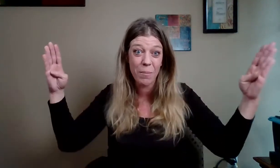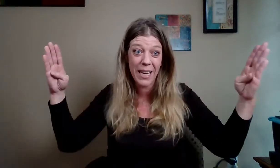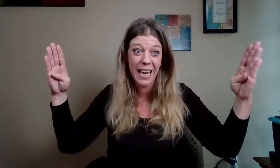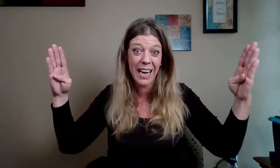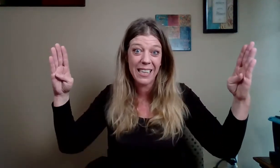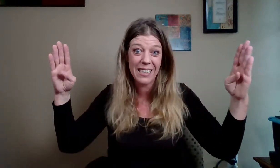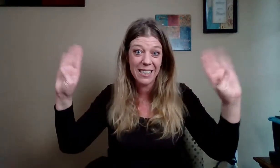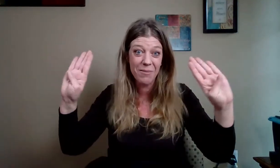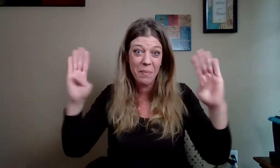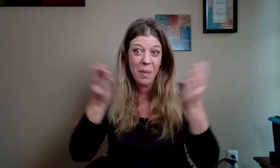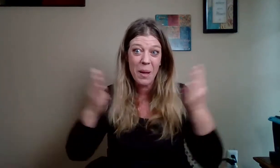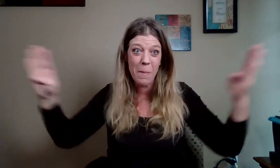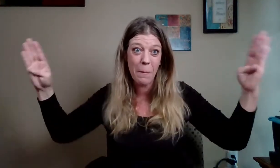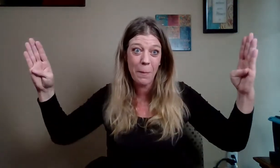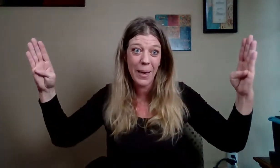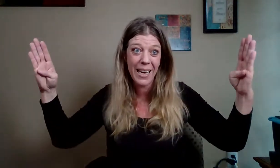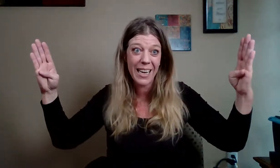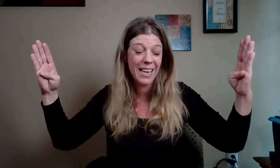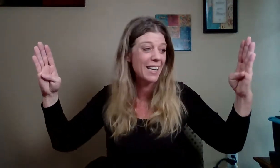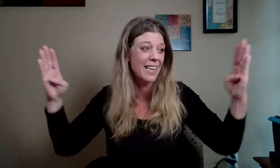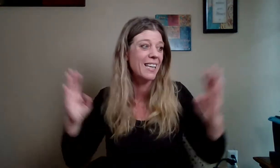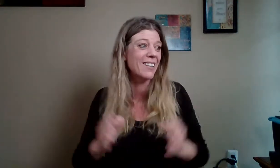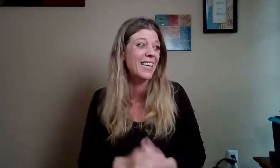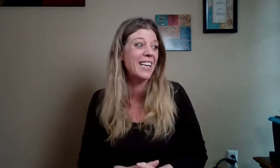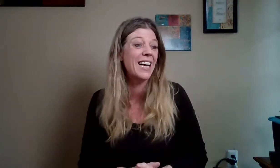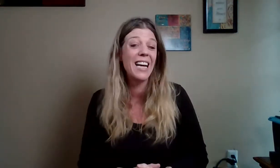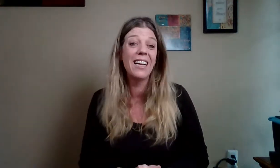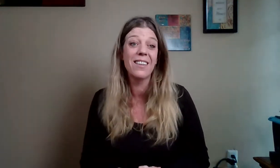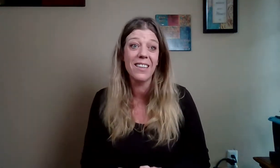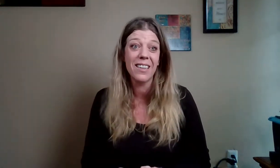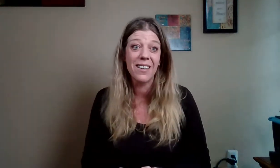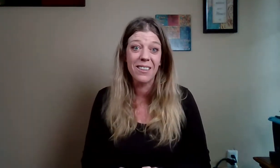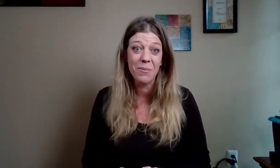B hands? Big, good. Little,